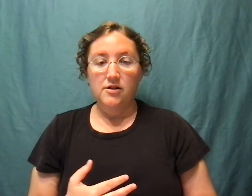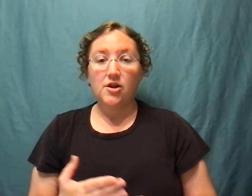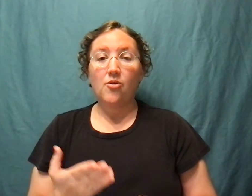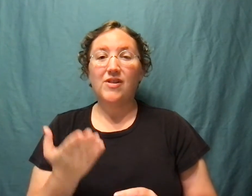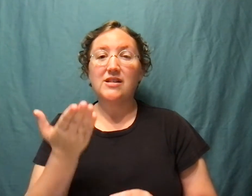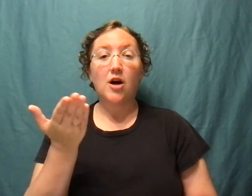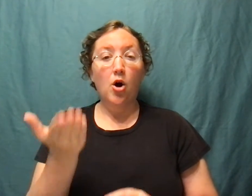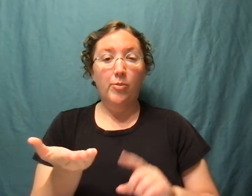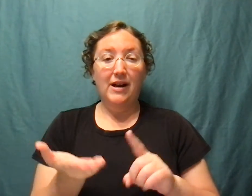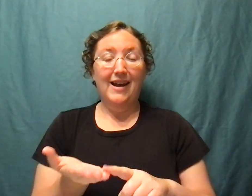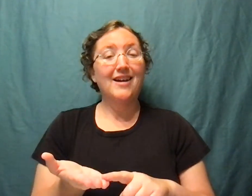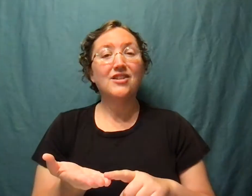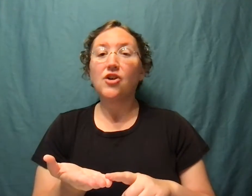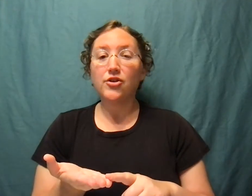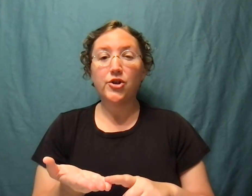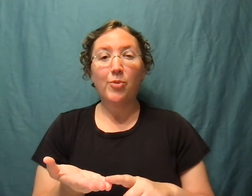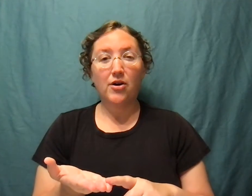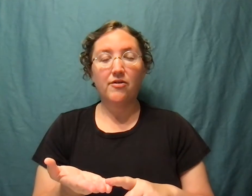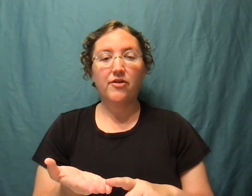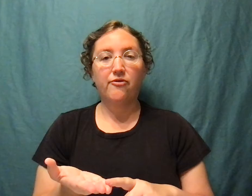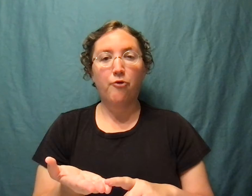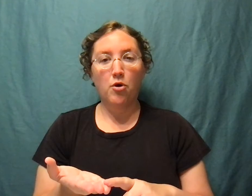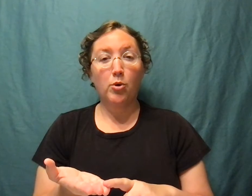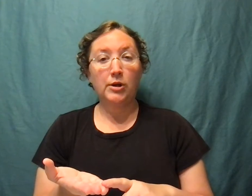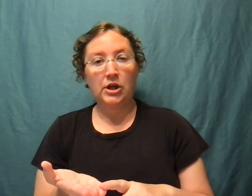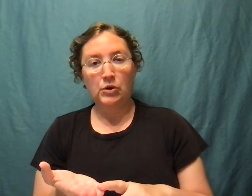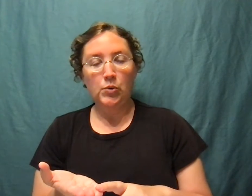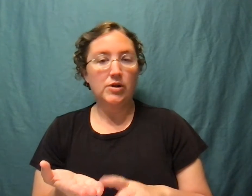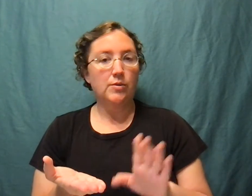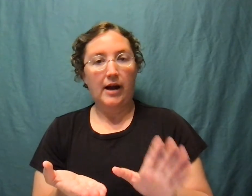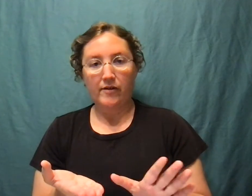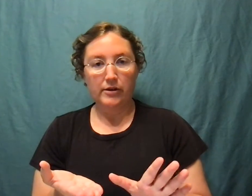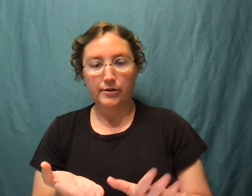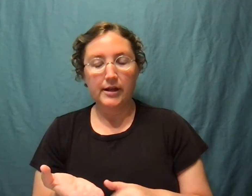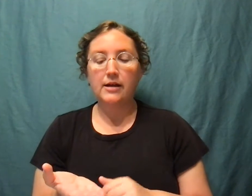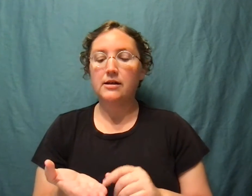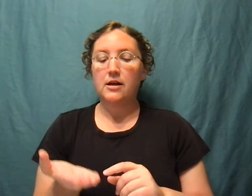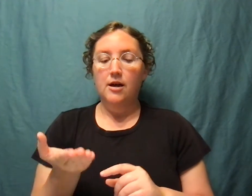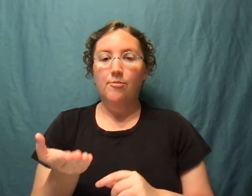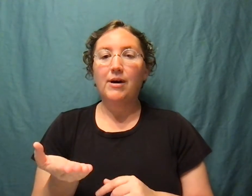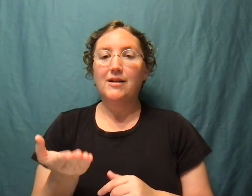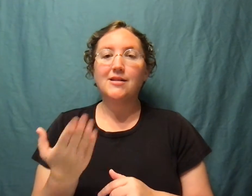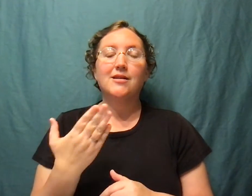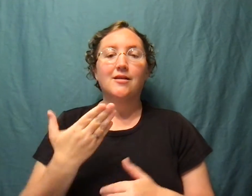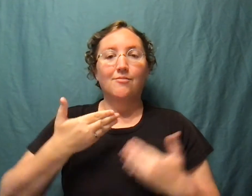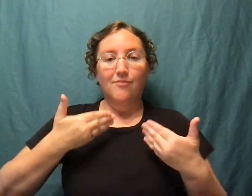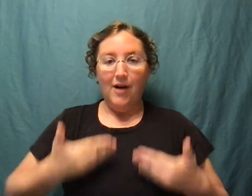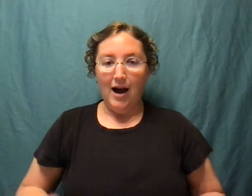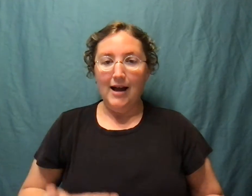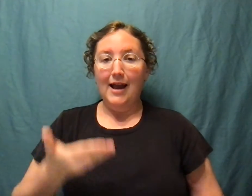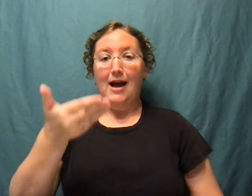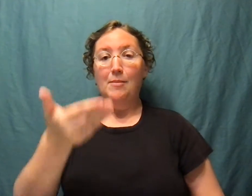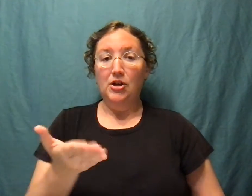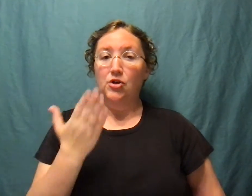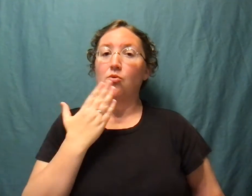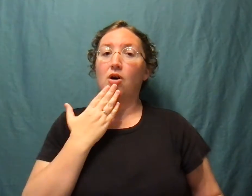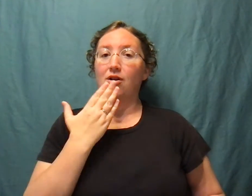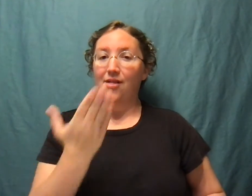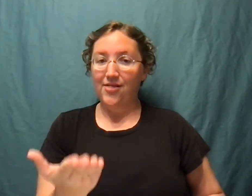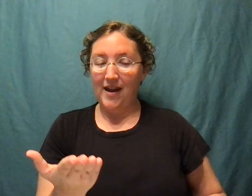So this open hand is also part of the formal you, which we haven't learned yet, but I am, you are, thank